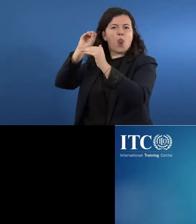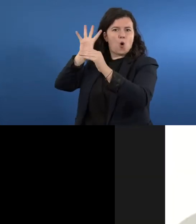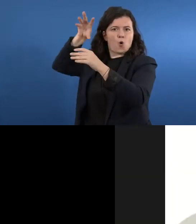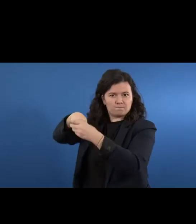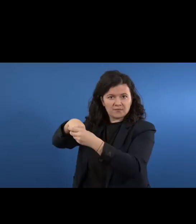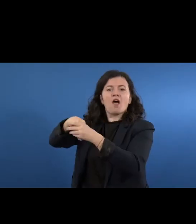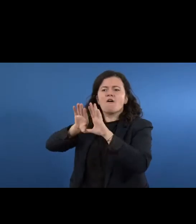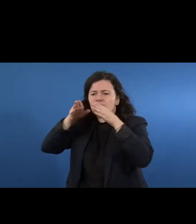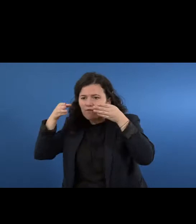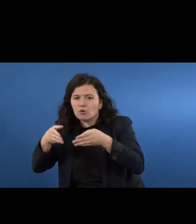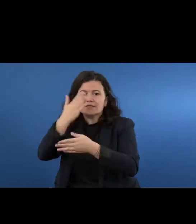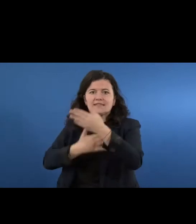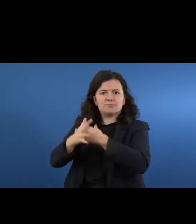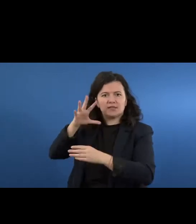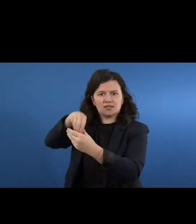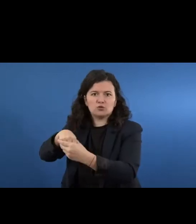content, the substantive issues